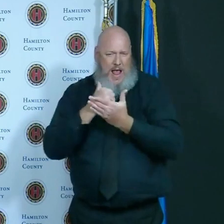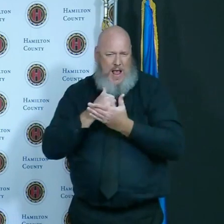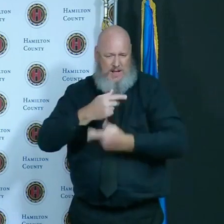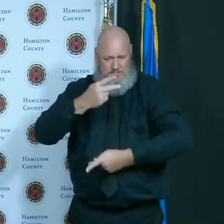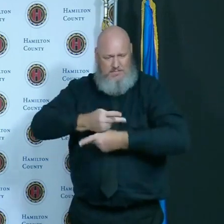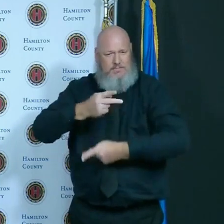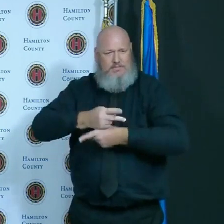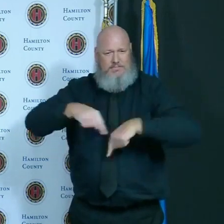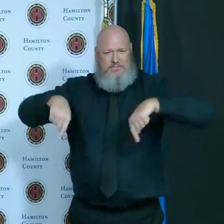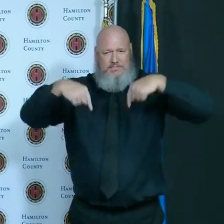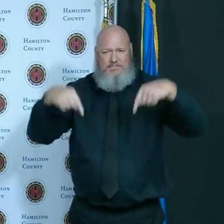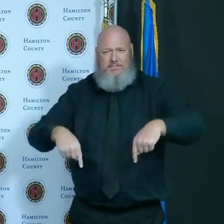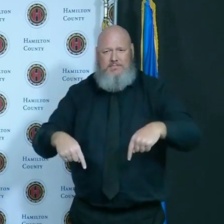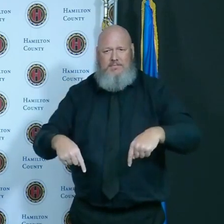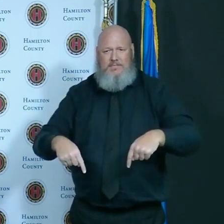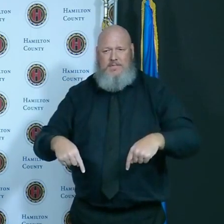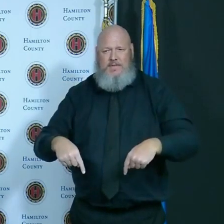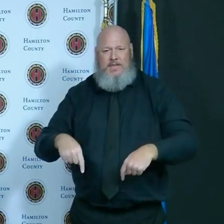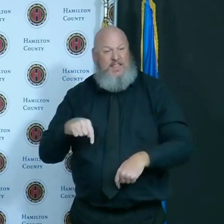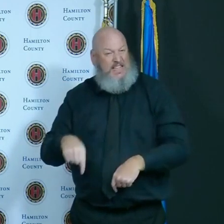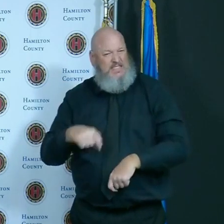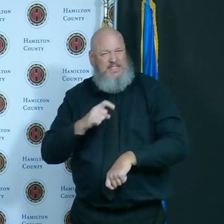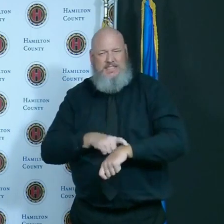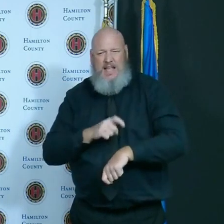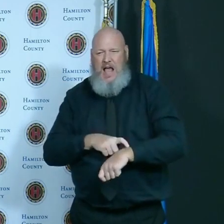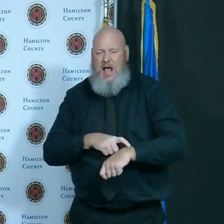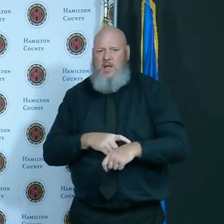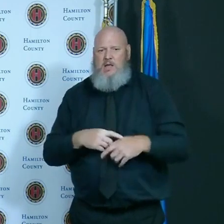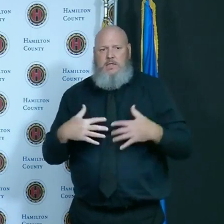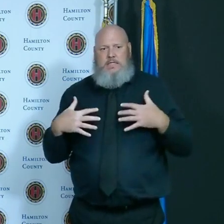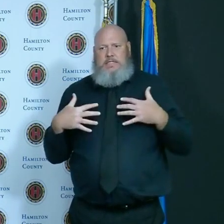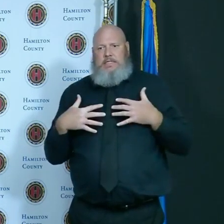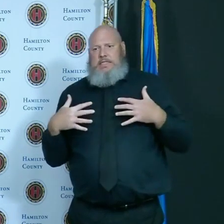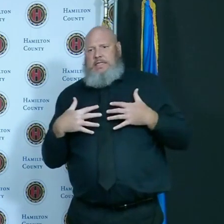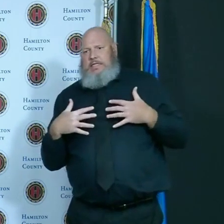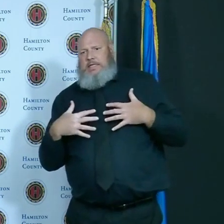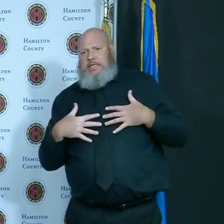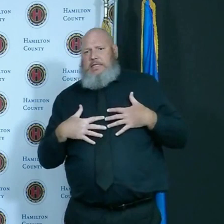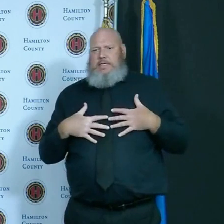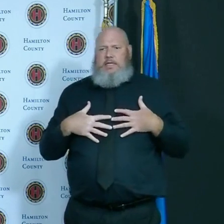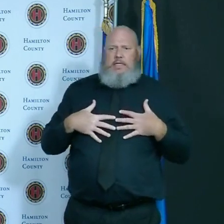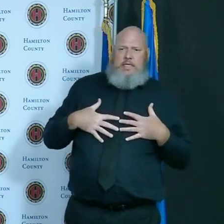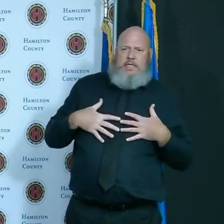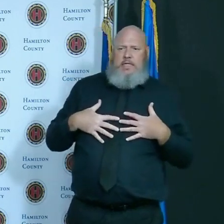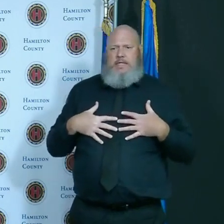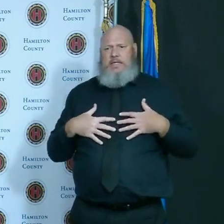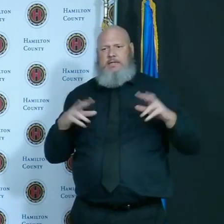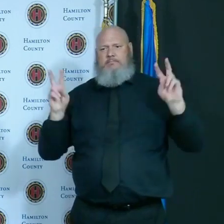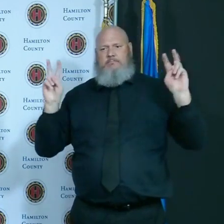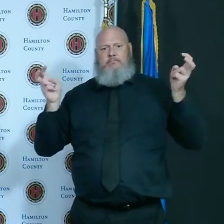time. We keep hearing that it is unprecedented, uncharted territory.